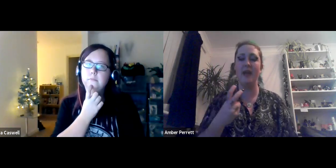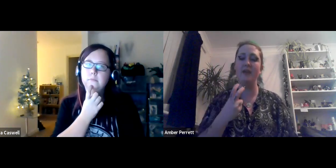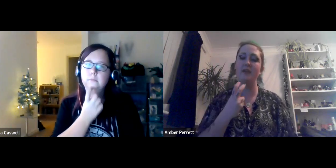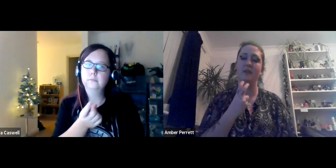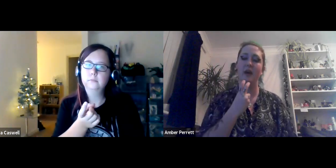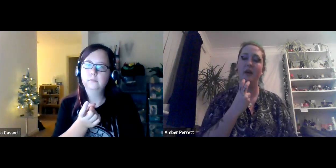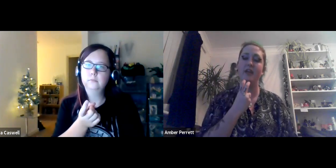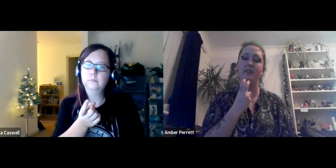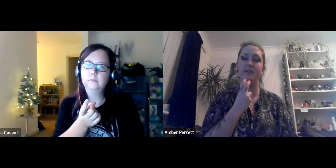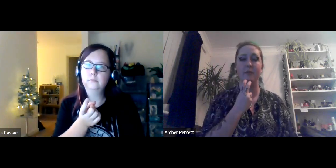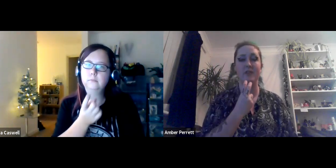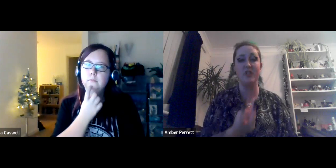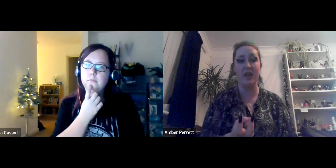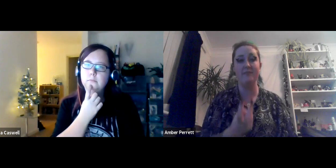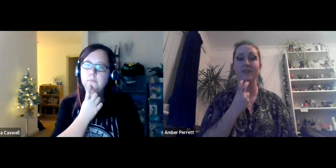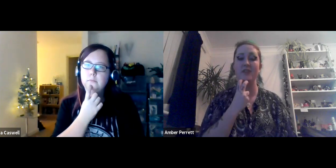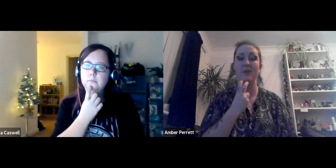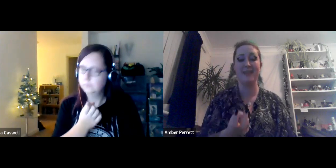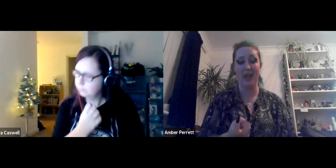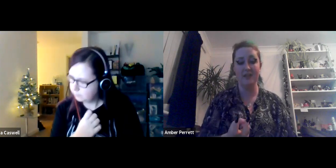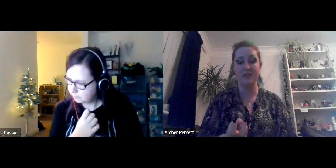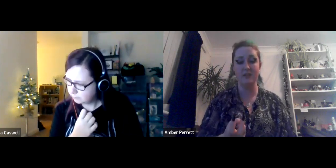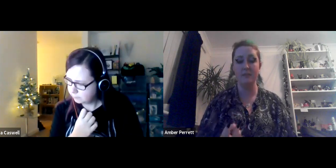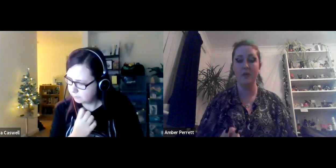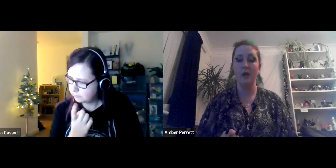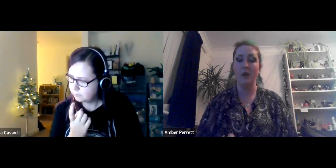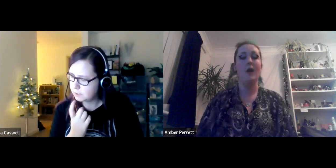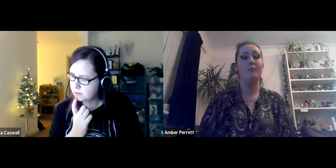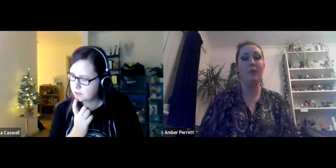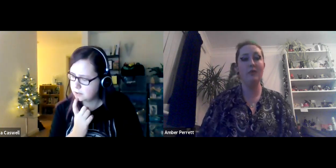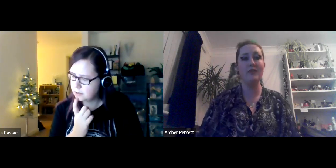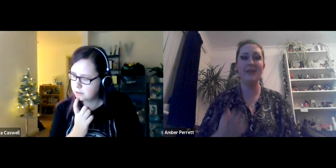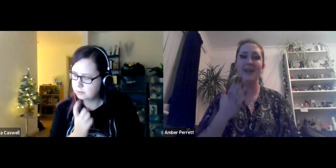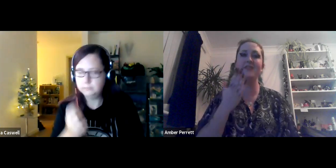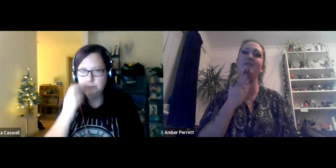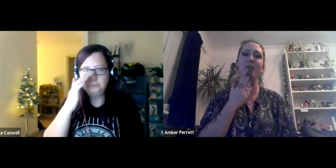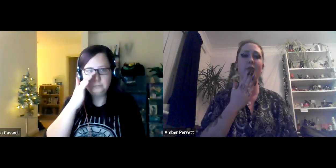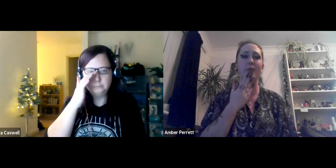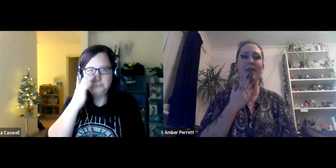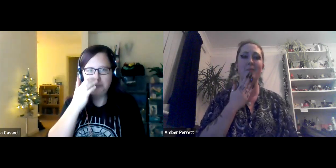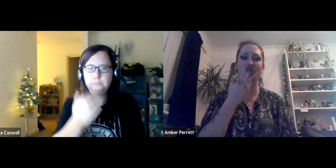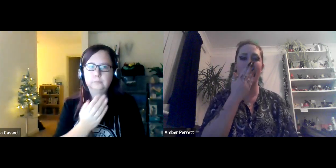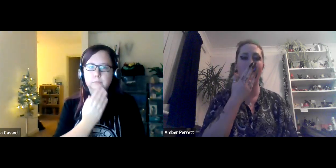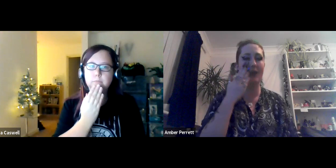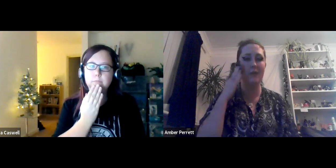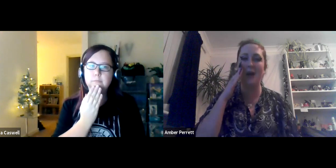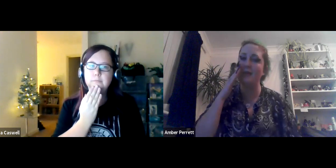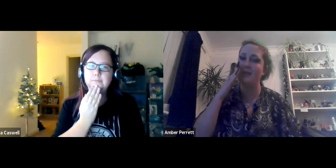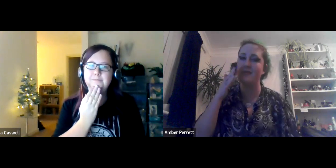again. Jealous is from the chin. So jealous. Bored is obviously you're yawning, but you can't cover your mouth because obviously then